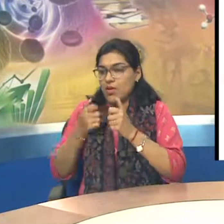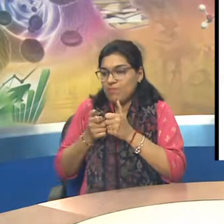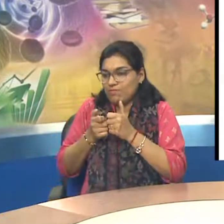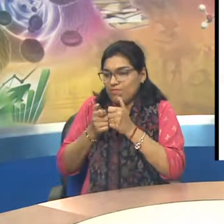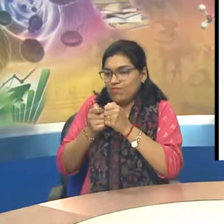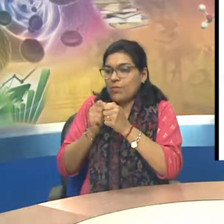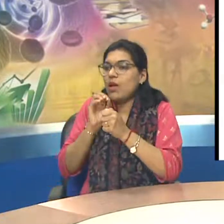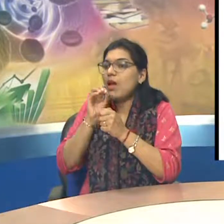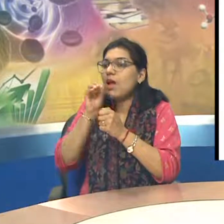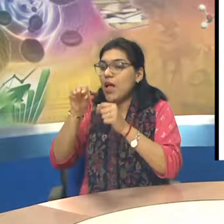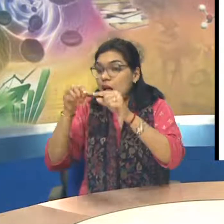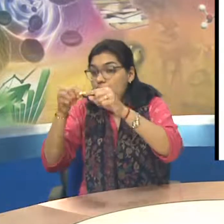ideas,